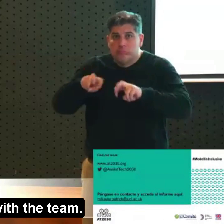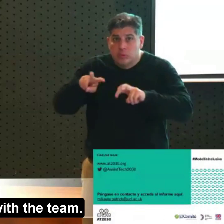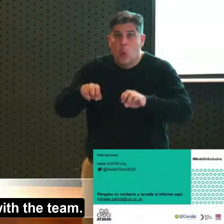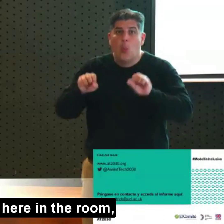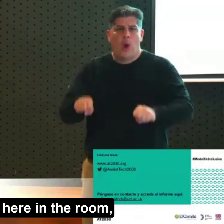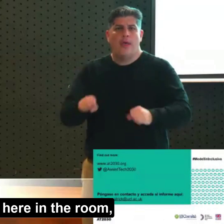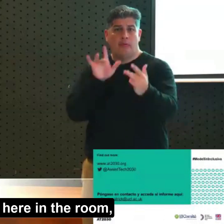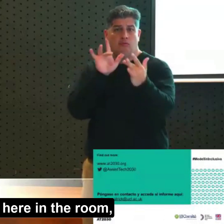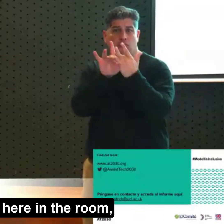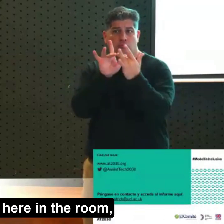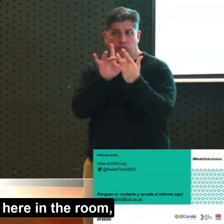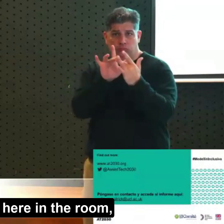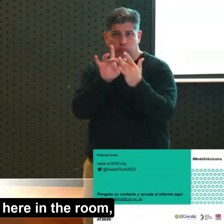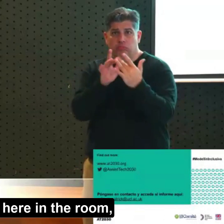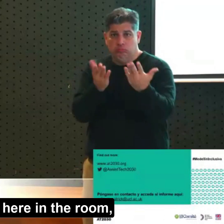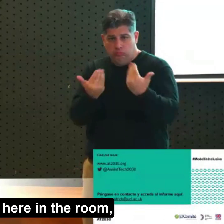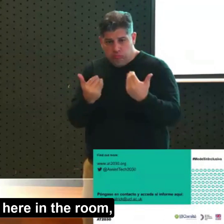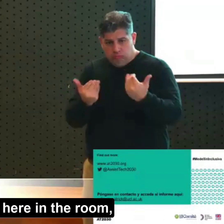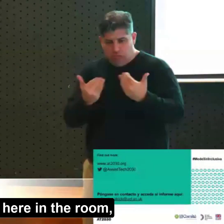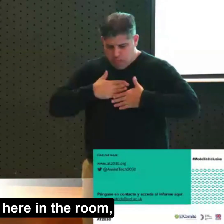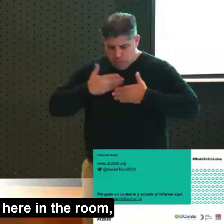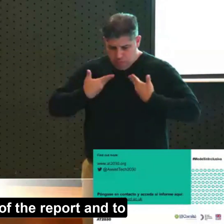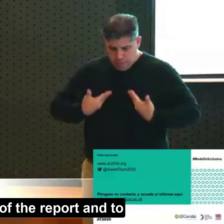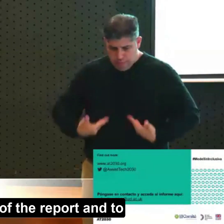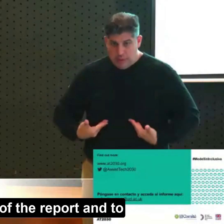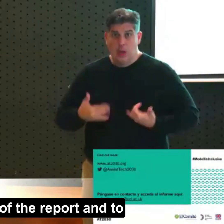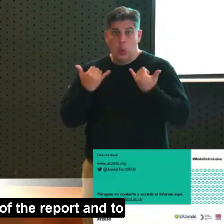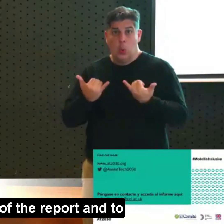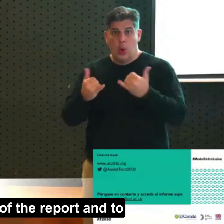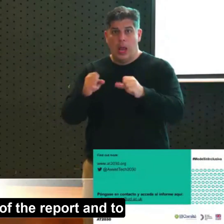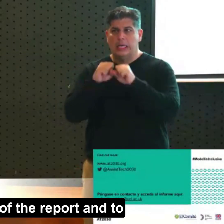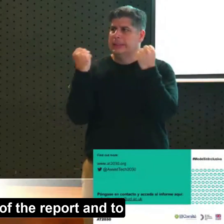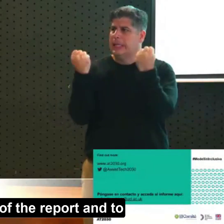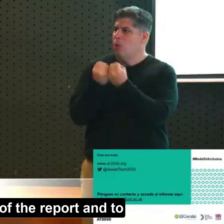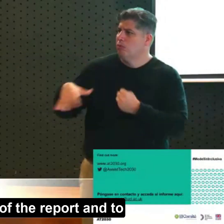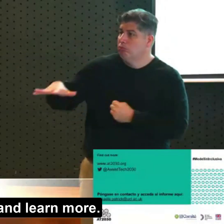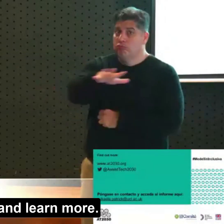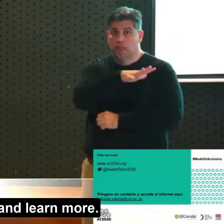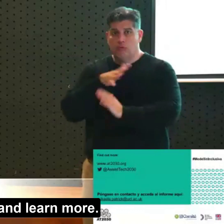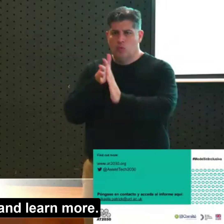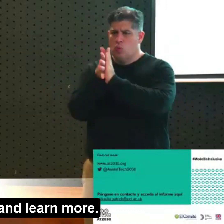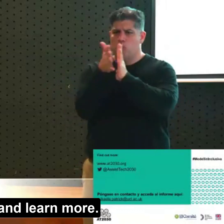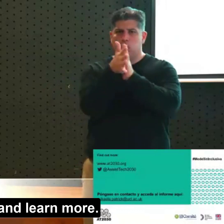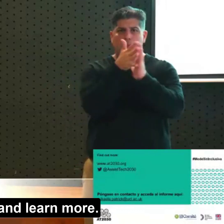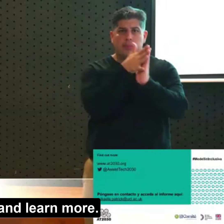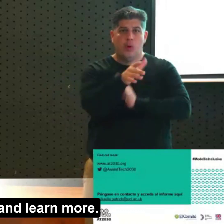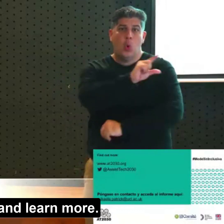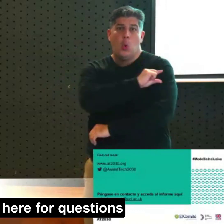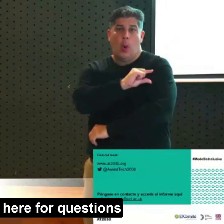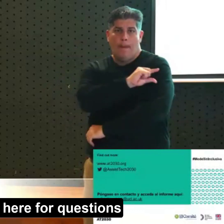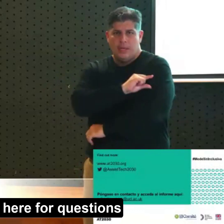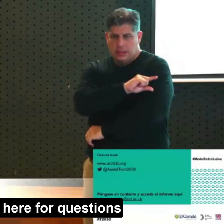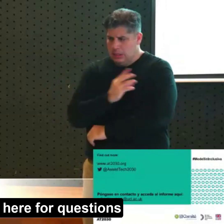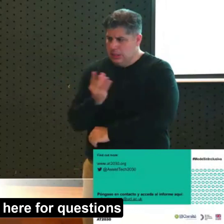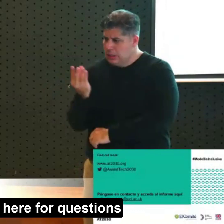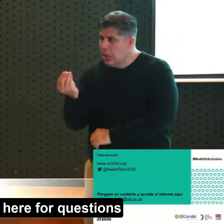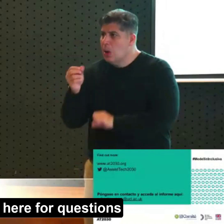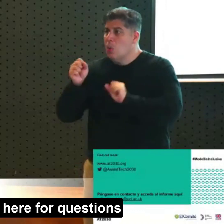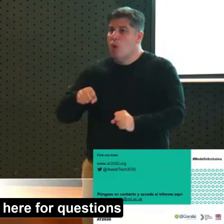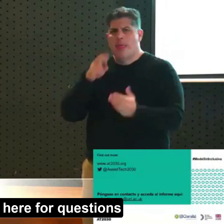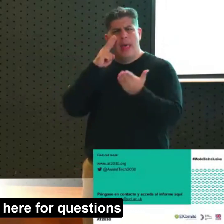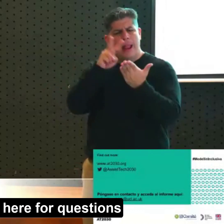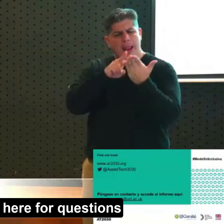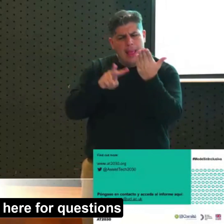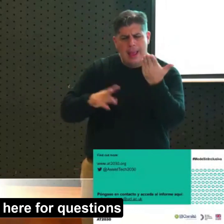the team. You have here in the room the copies of the report and to read it and learn more. But we